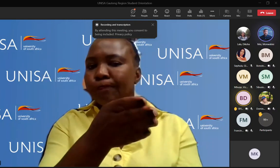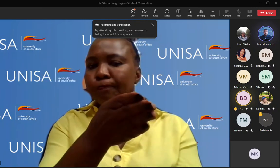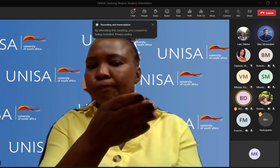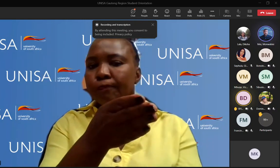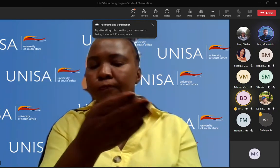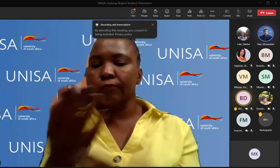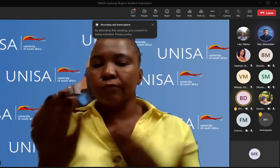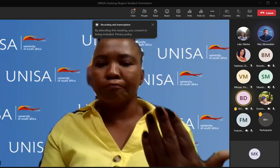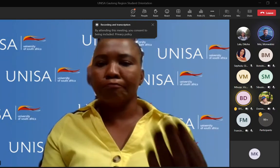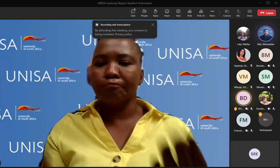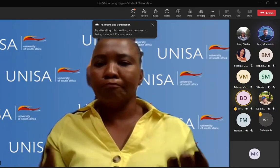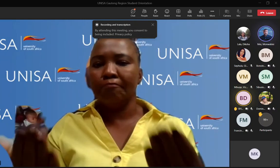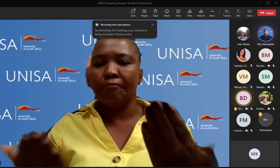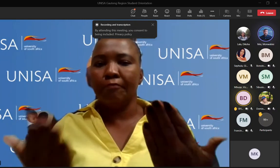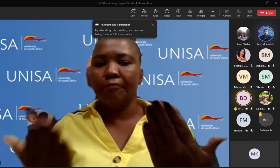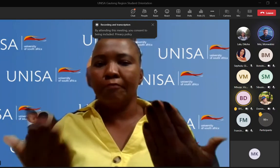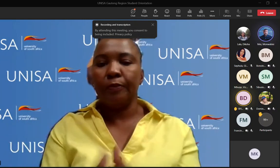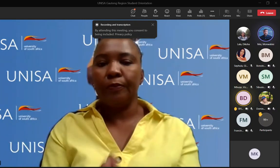now